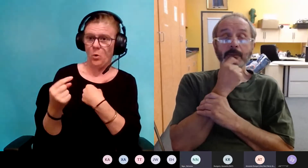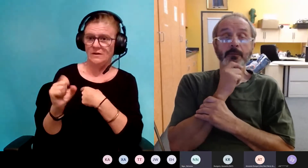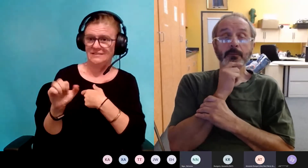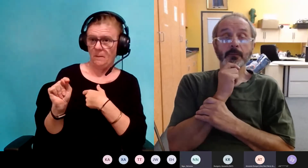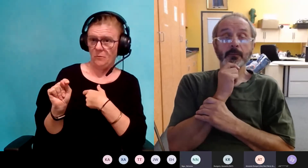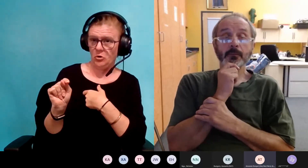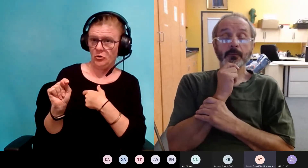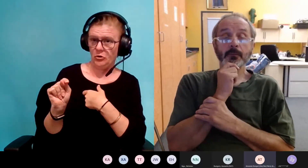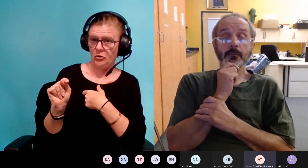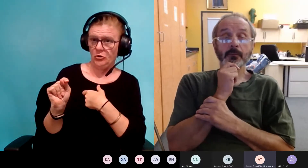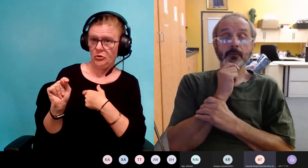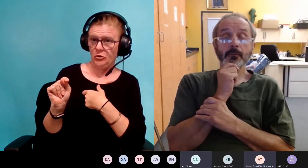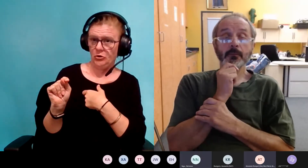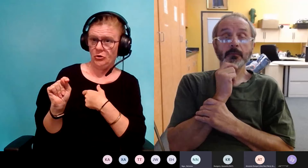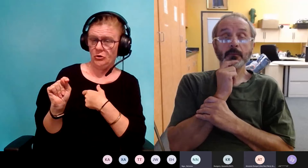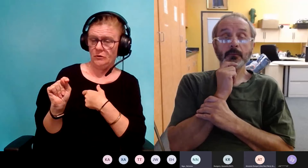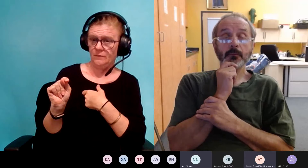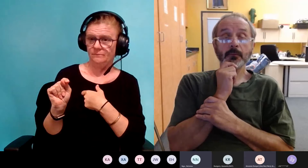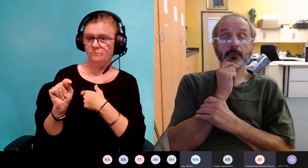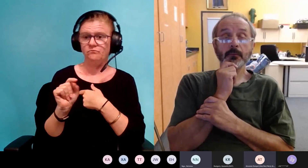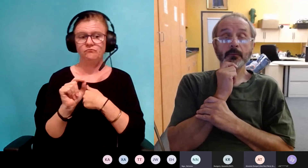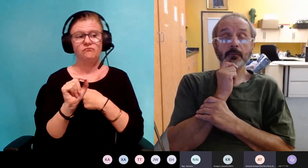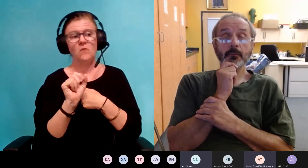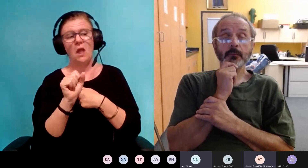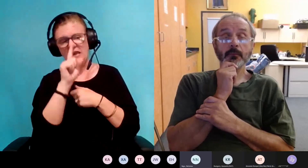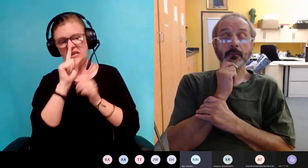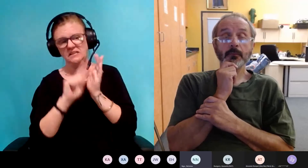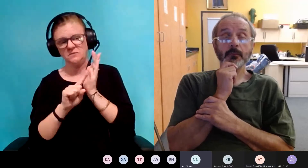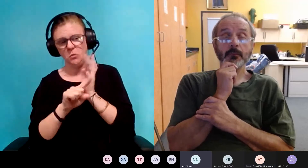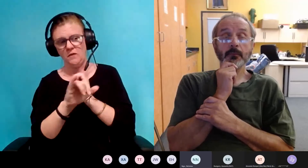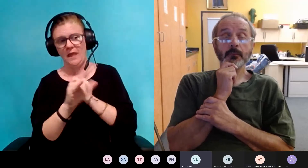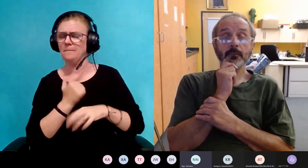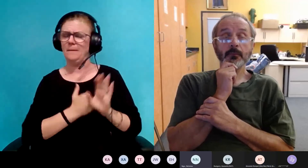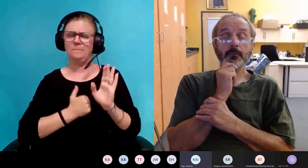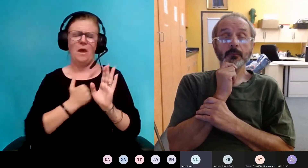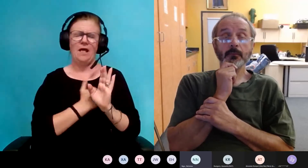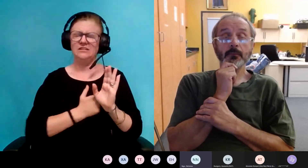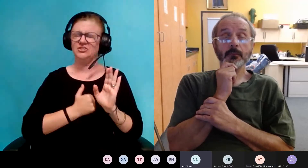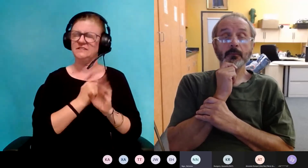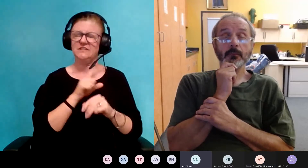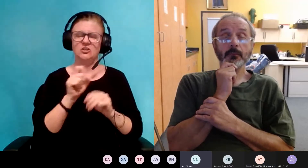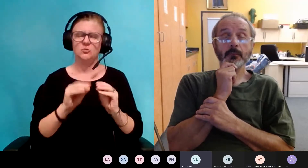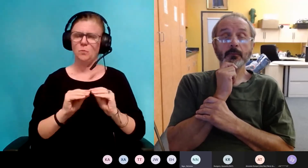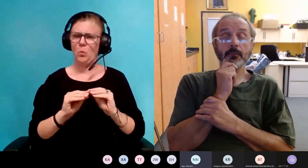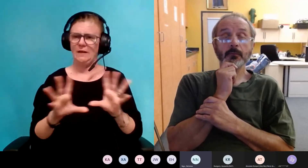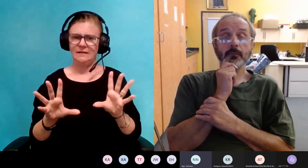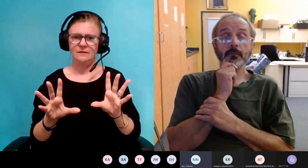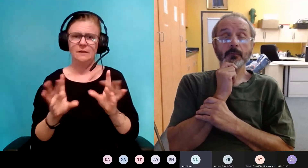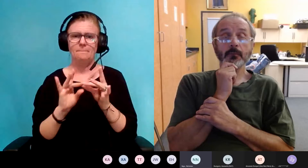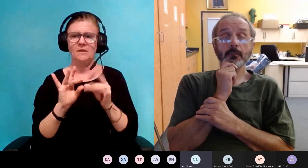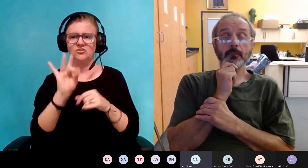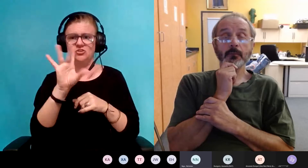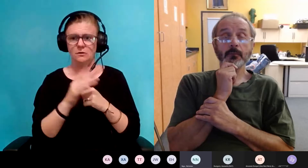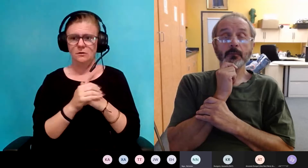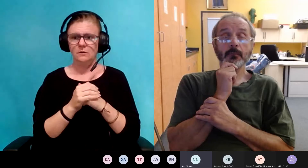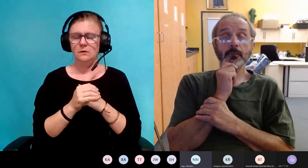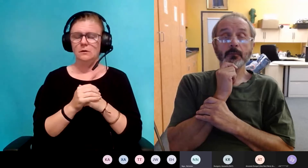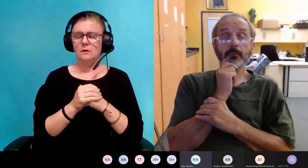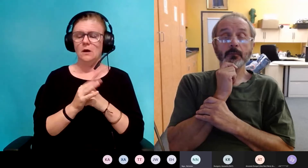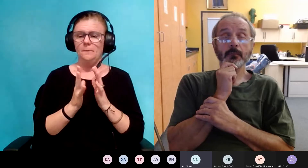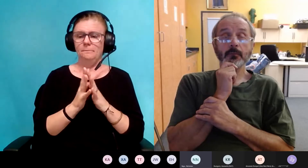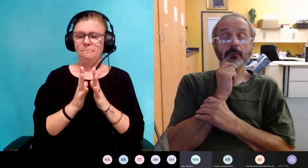September? We could explore that. And my apologies, maybe I should have mentioned this as